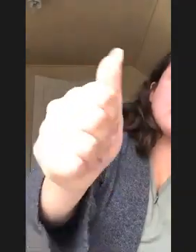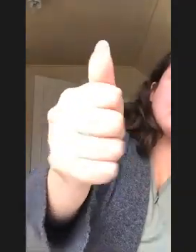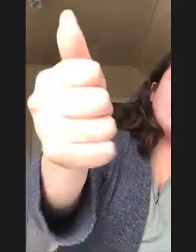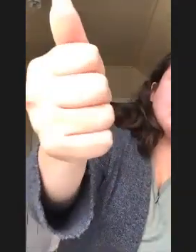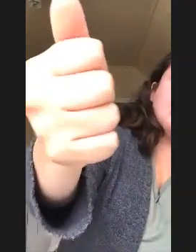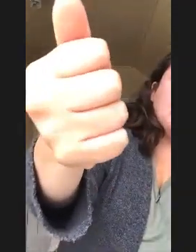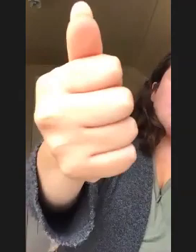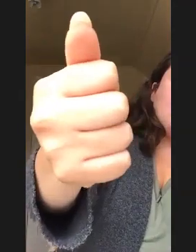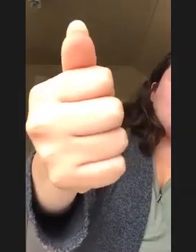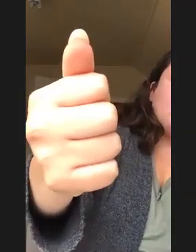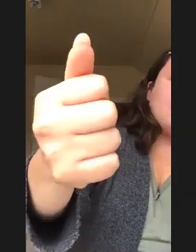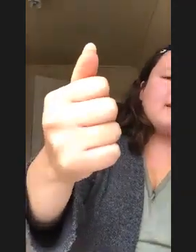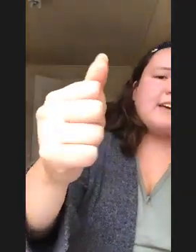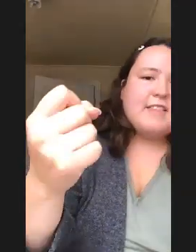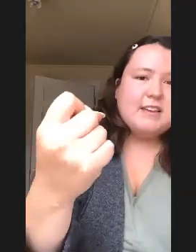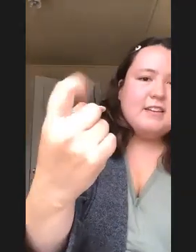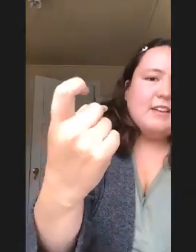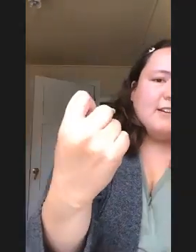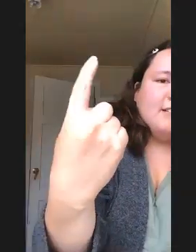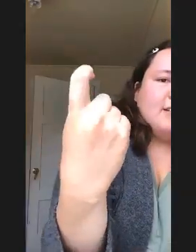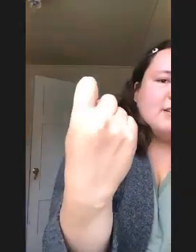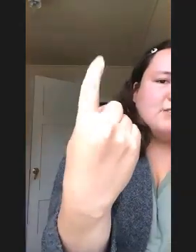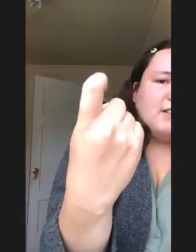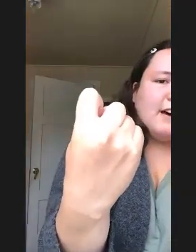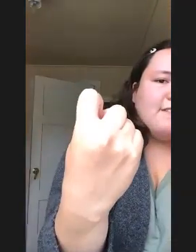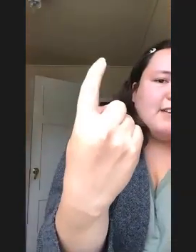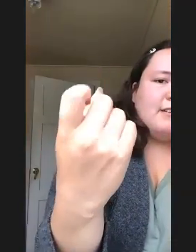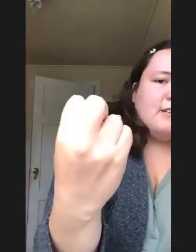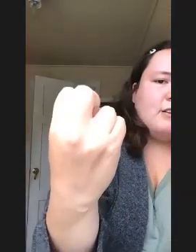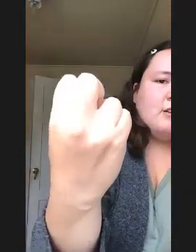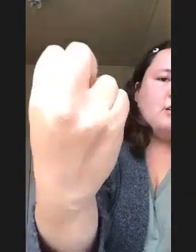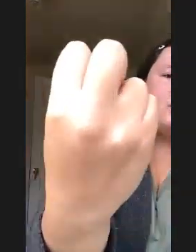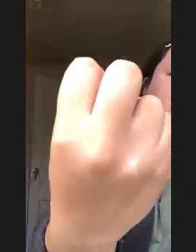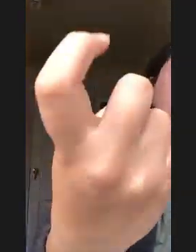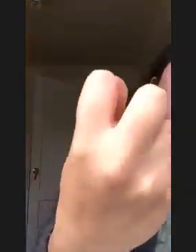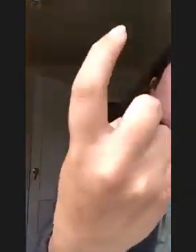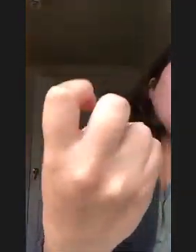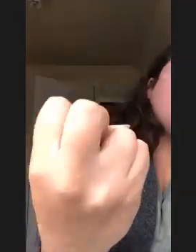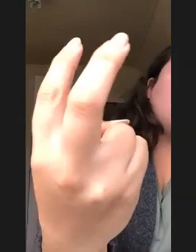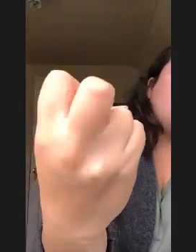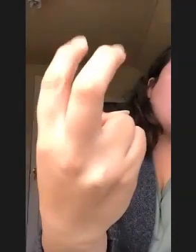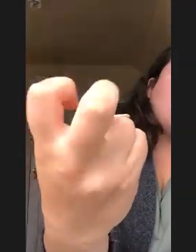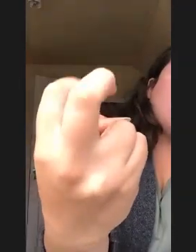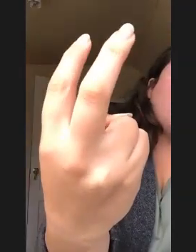10. And then you do 11, kind of 12,